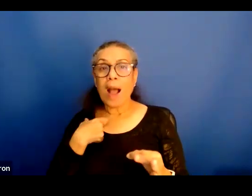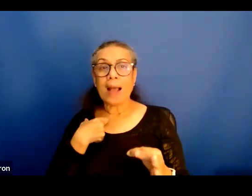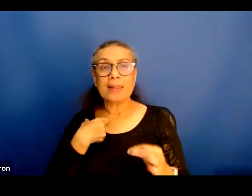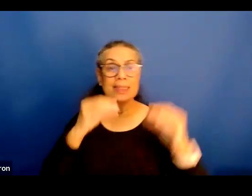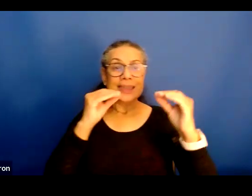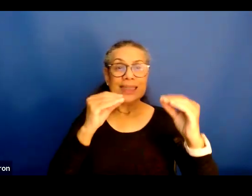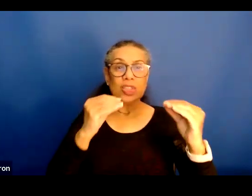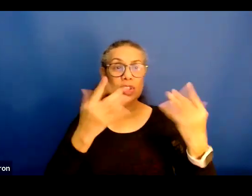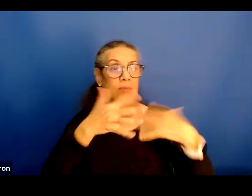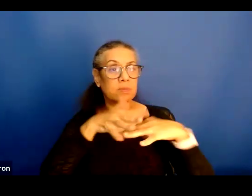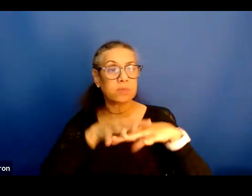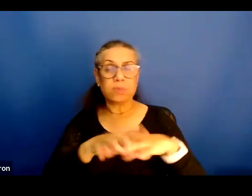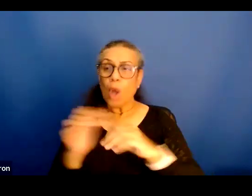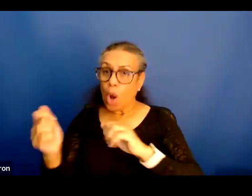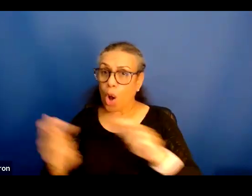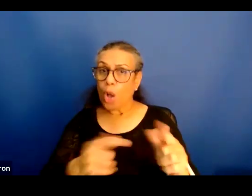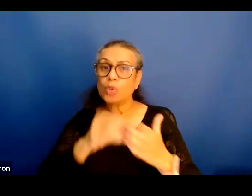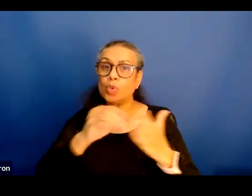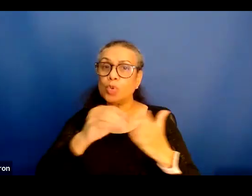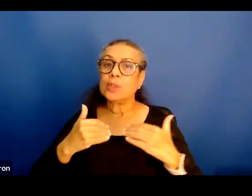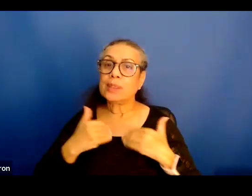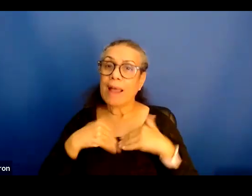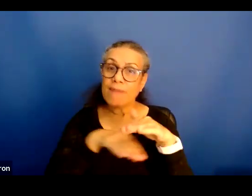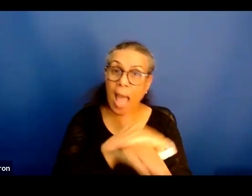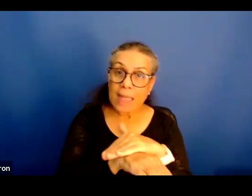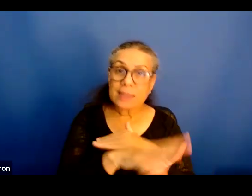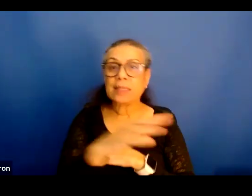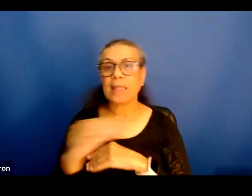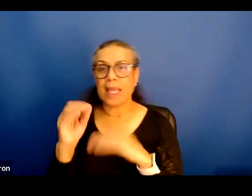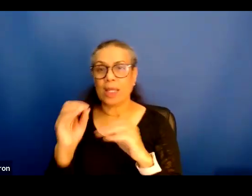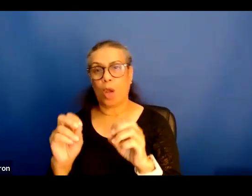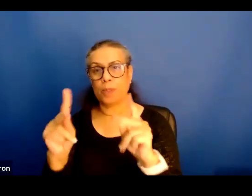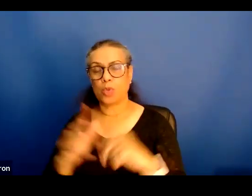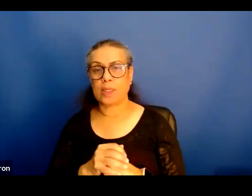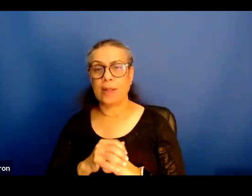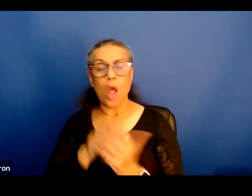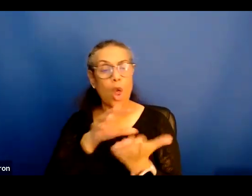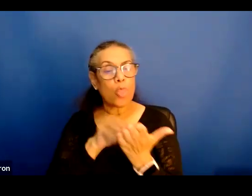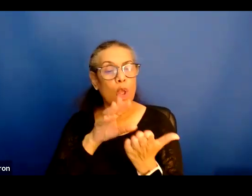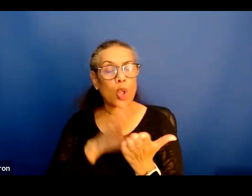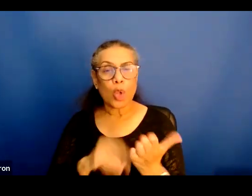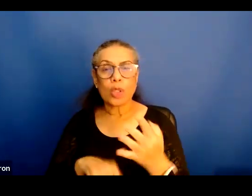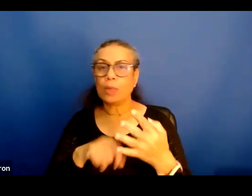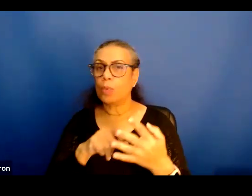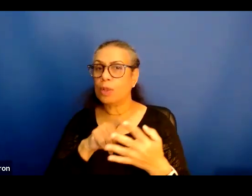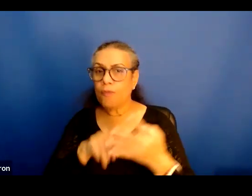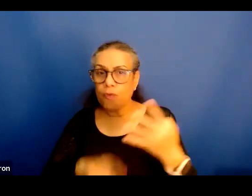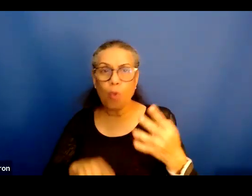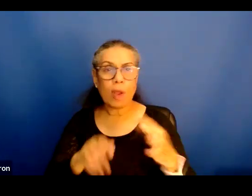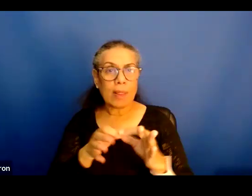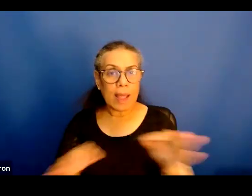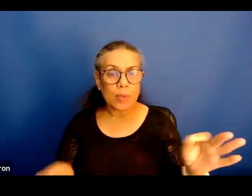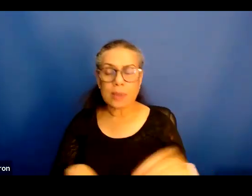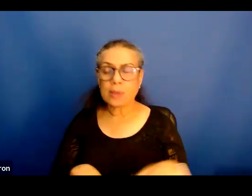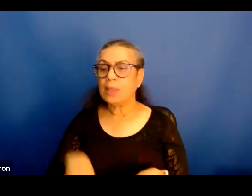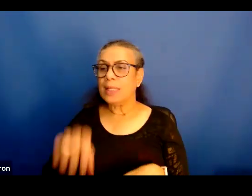integrated that every student has access and opportunity. Students are making meaning of their learning across all 4 language domains, and ESL and